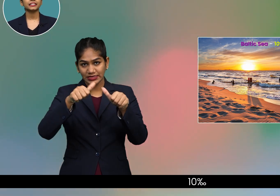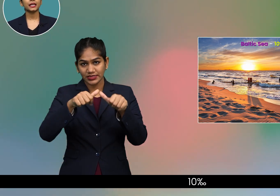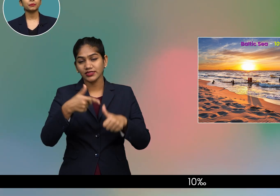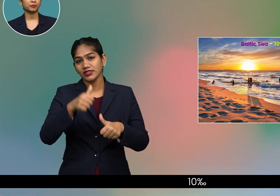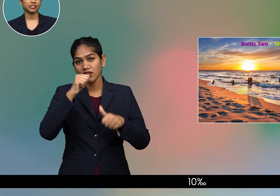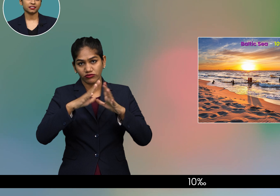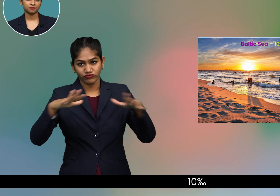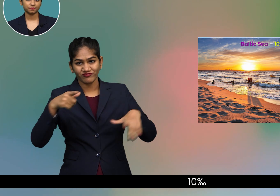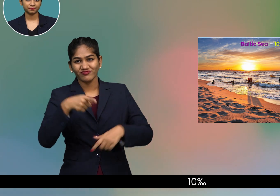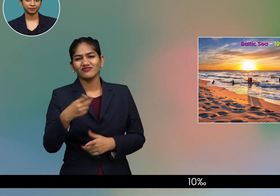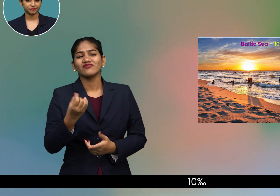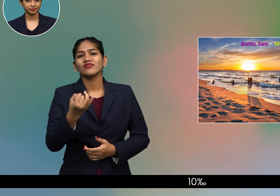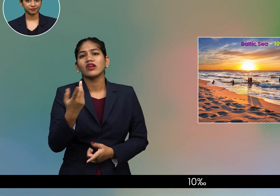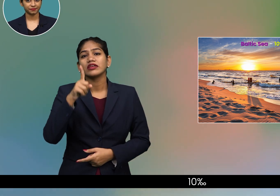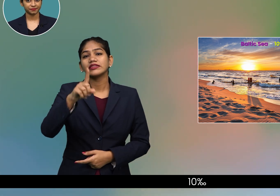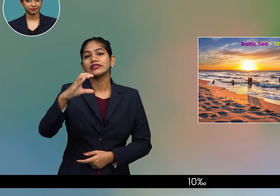10 ppt.